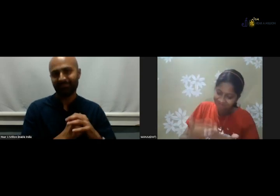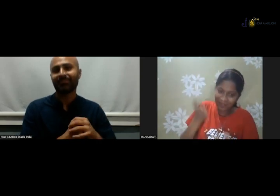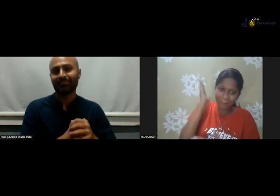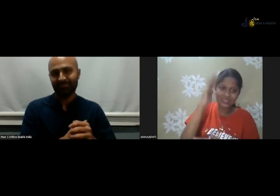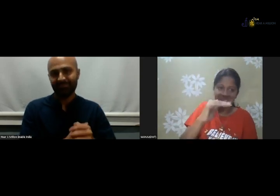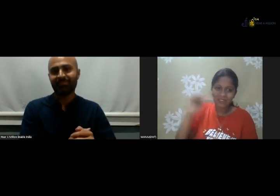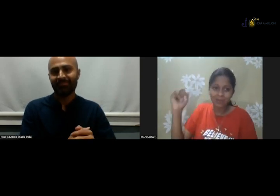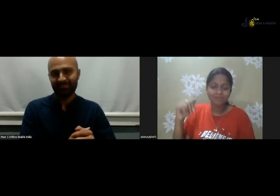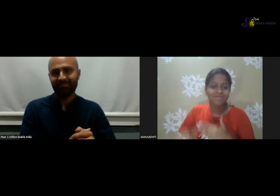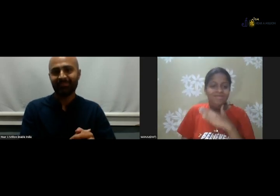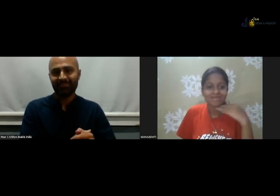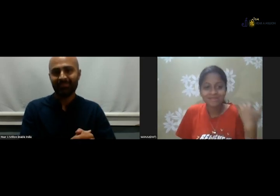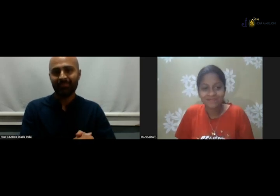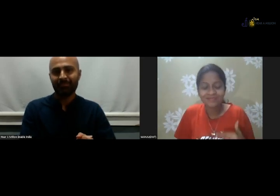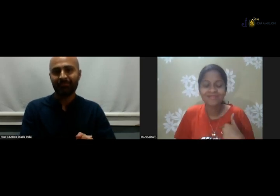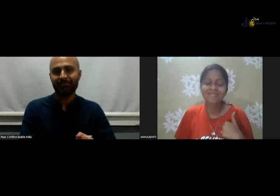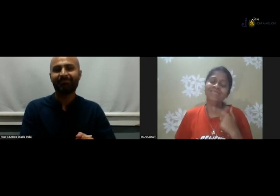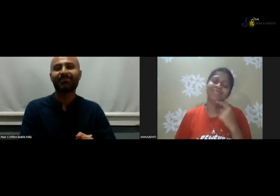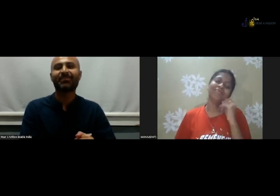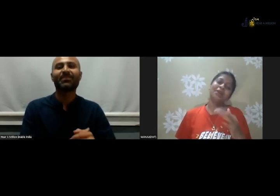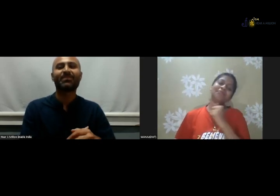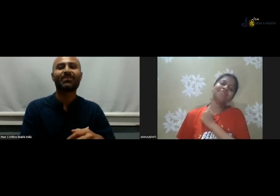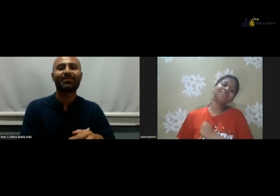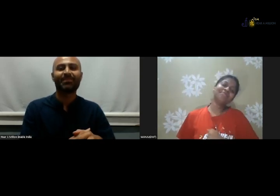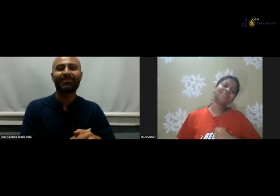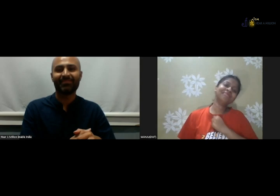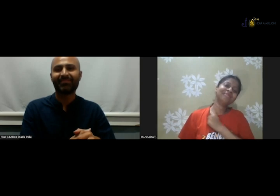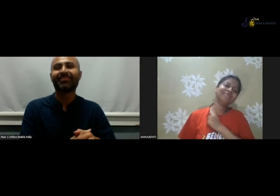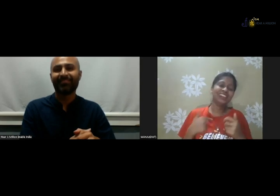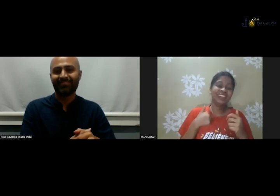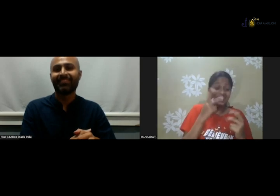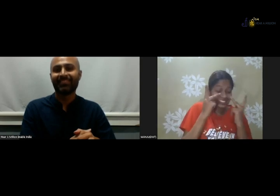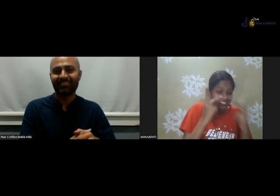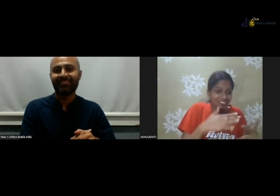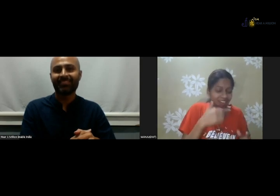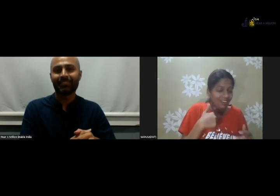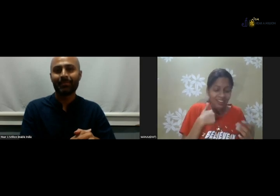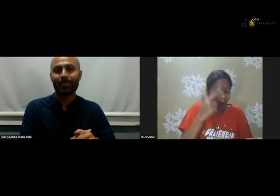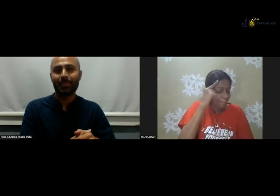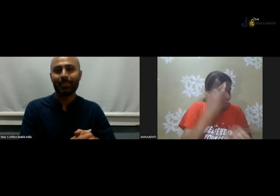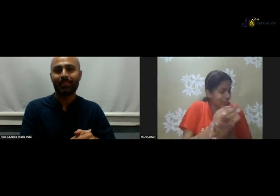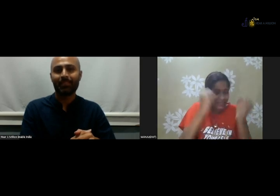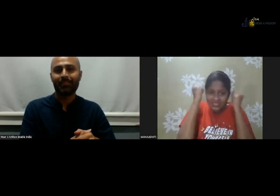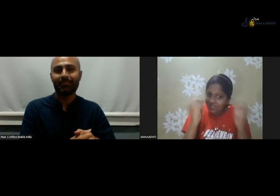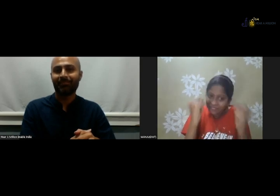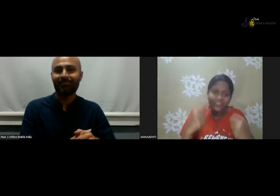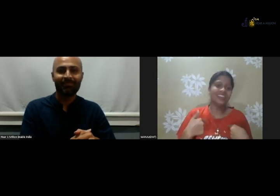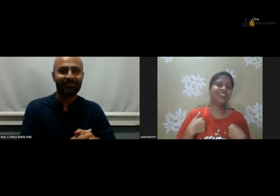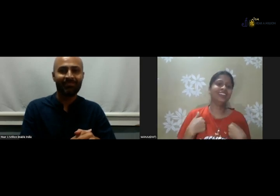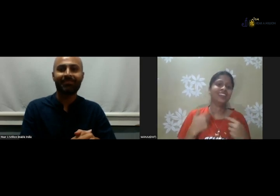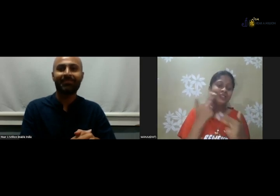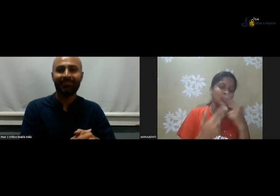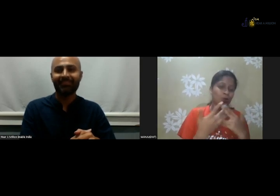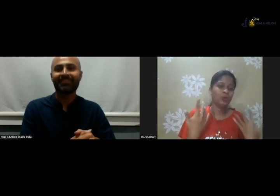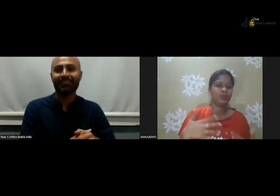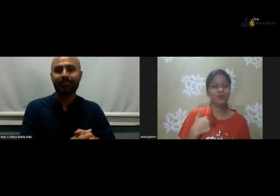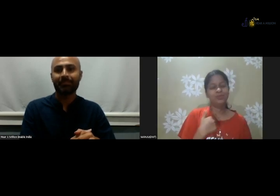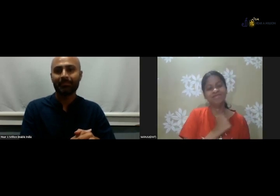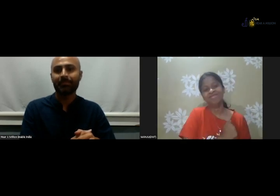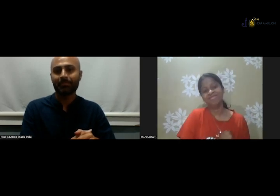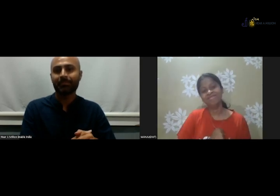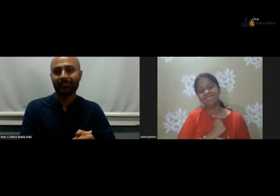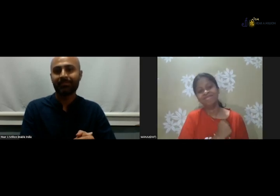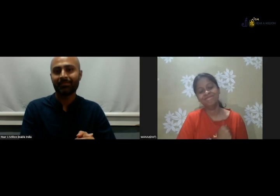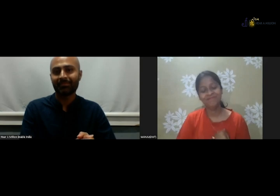set that example in the deaf community. But she is no longer with us. I feel really sad. It was very,